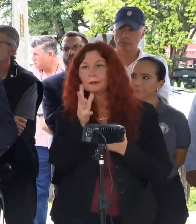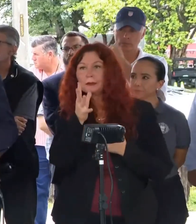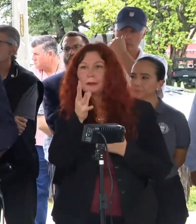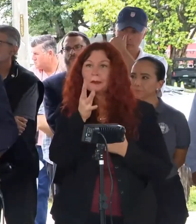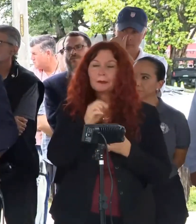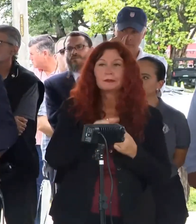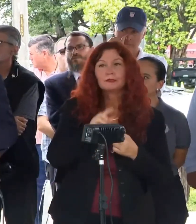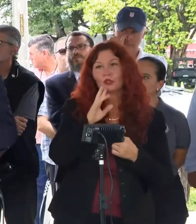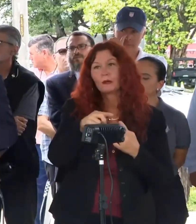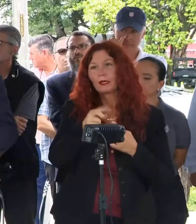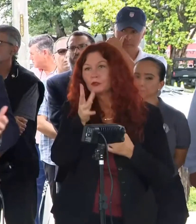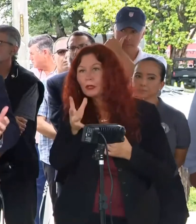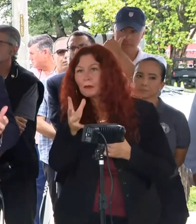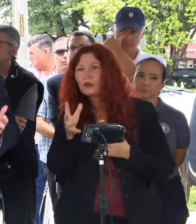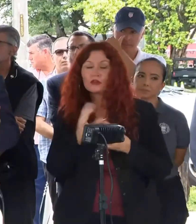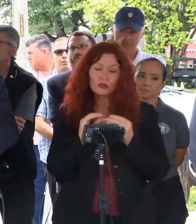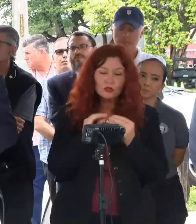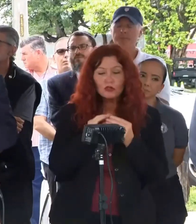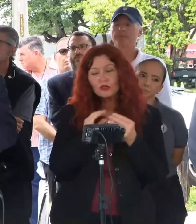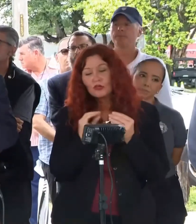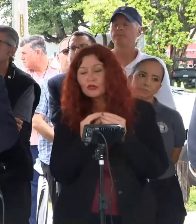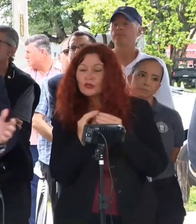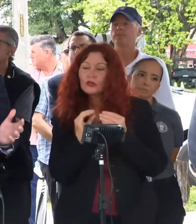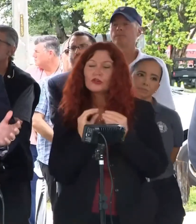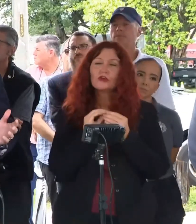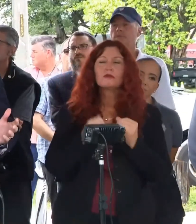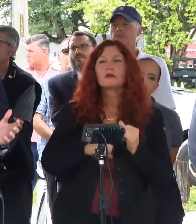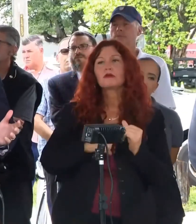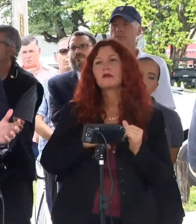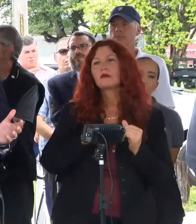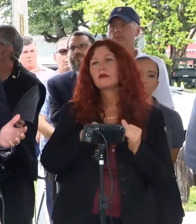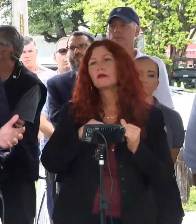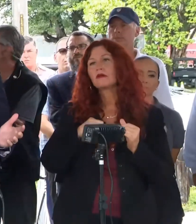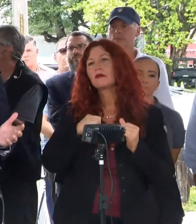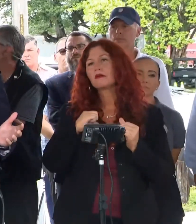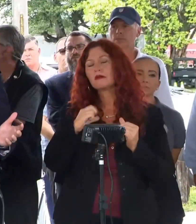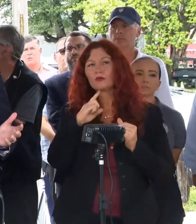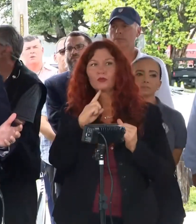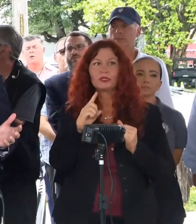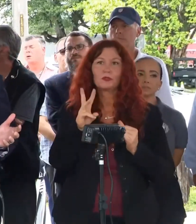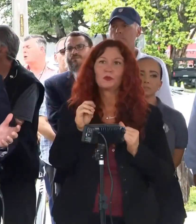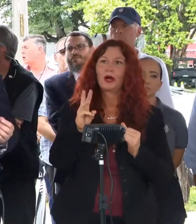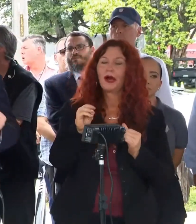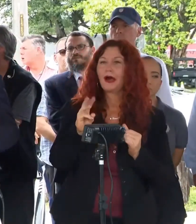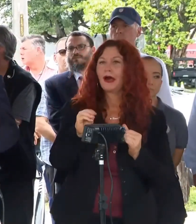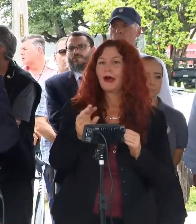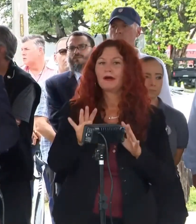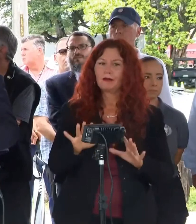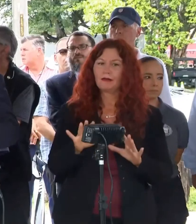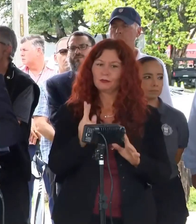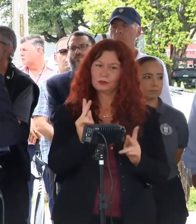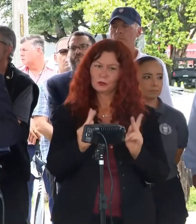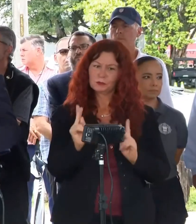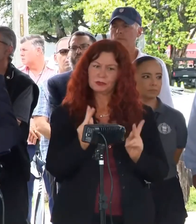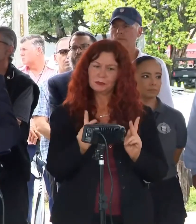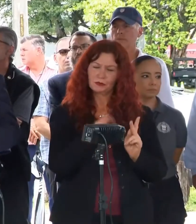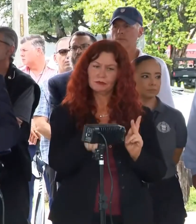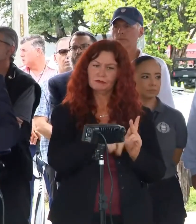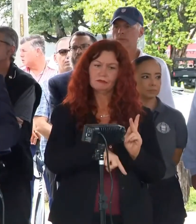life, in his wife's life, and in her grandkids' life. And I think that